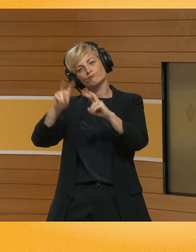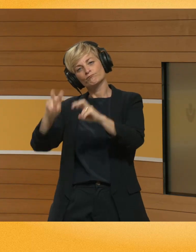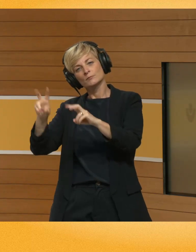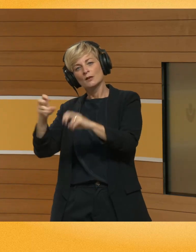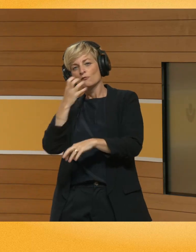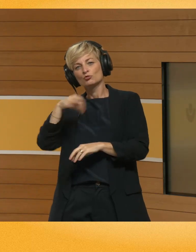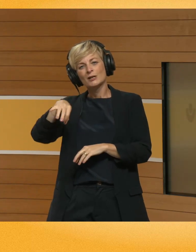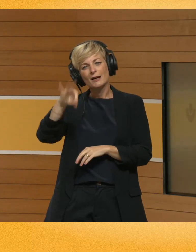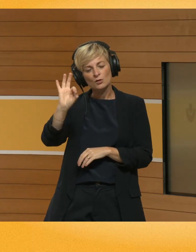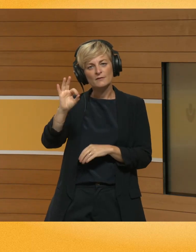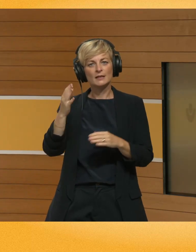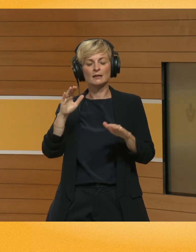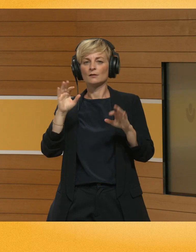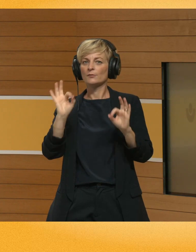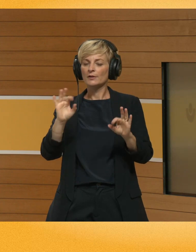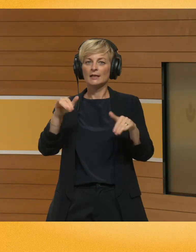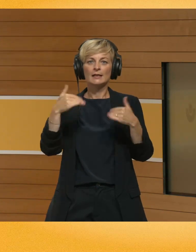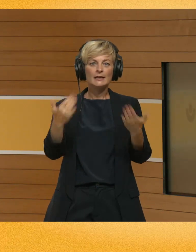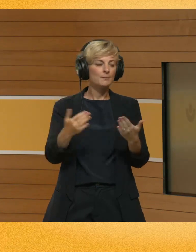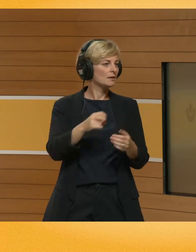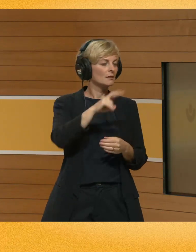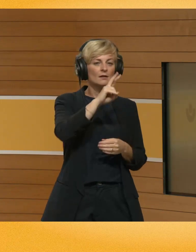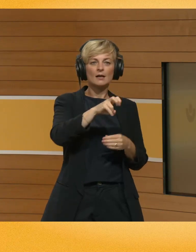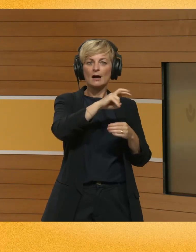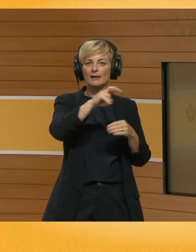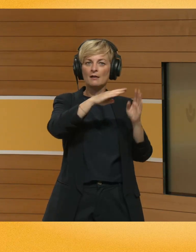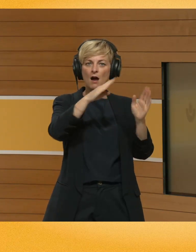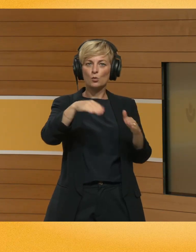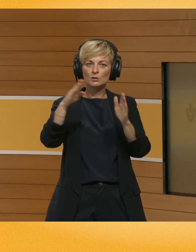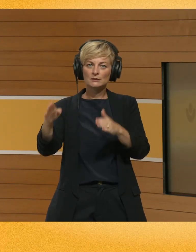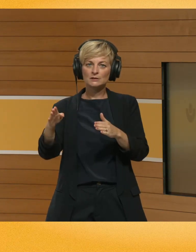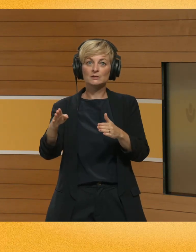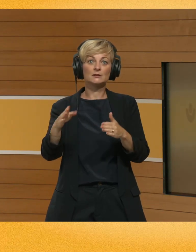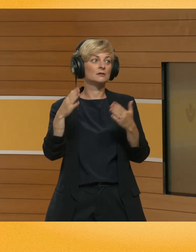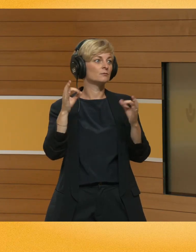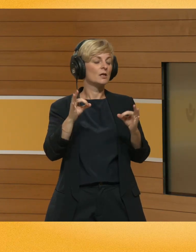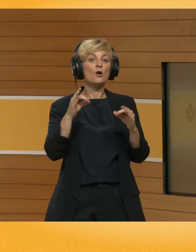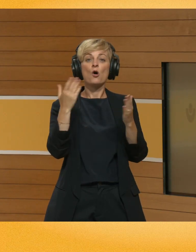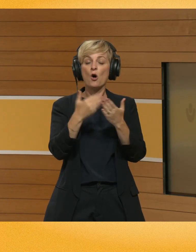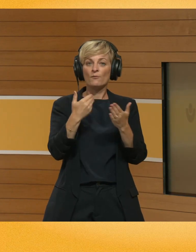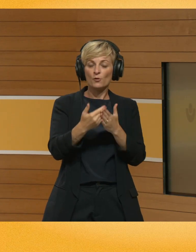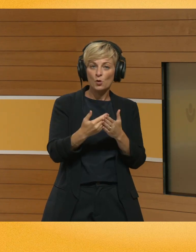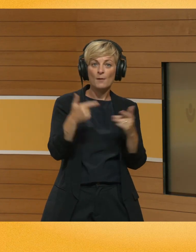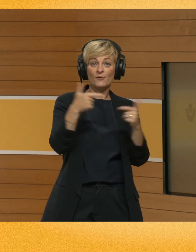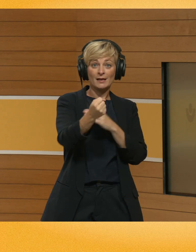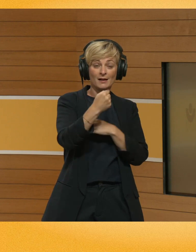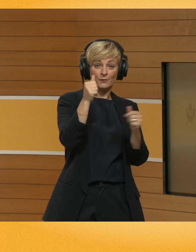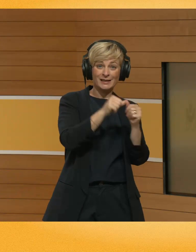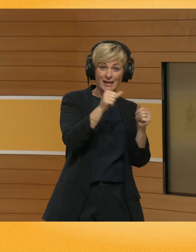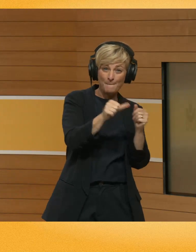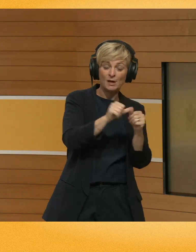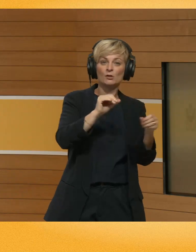nurses during a severe nursing shortage. So even more, the researchers found that some hospitals seemed to